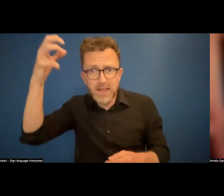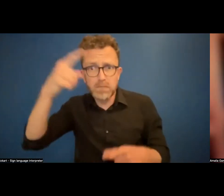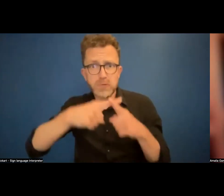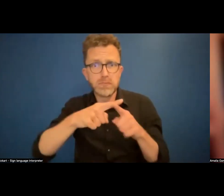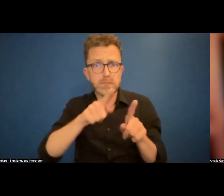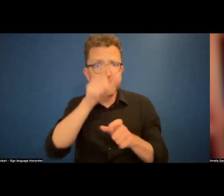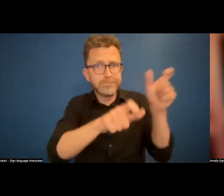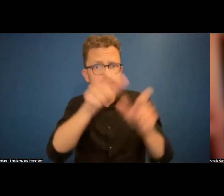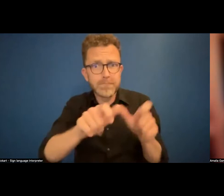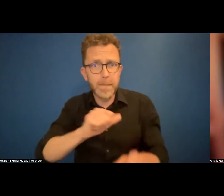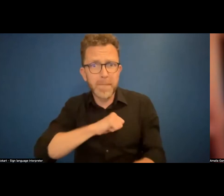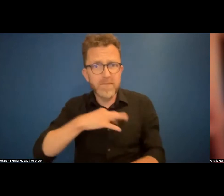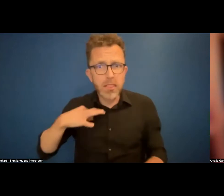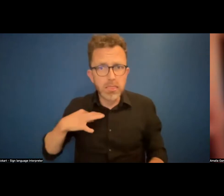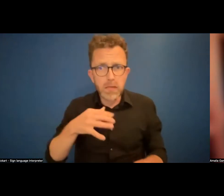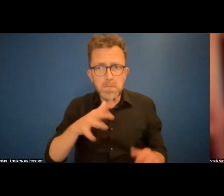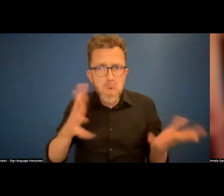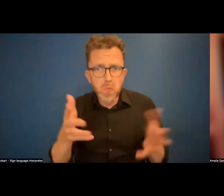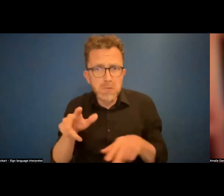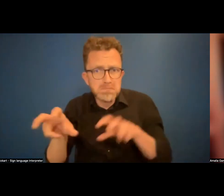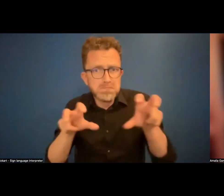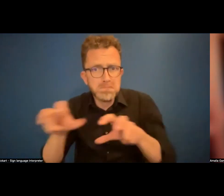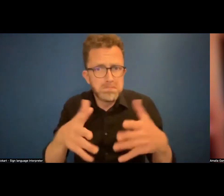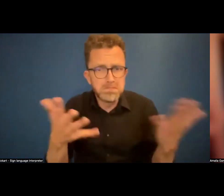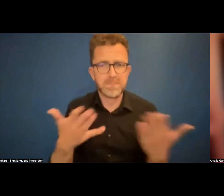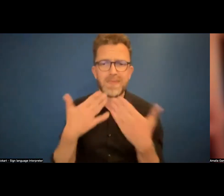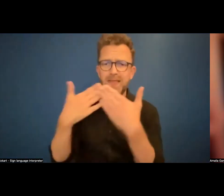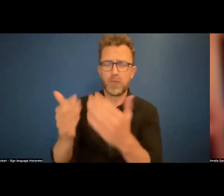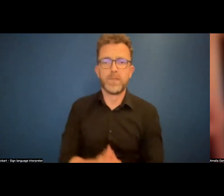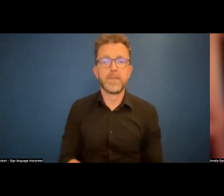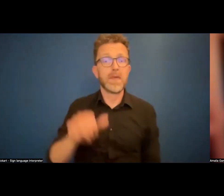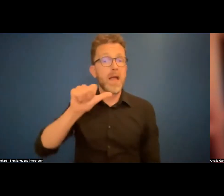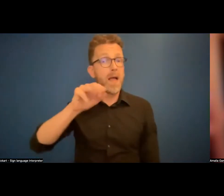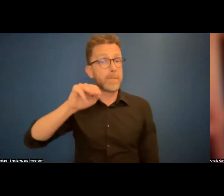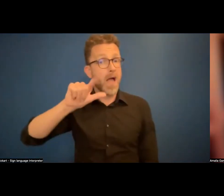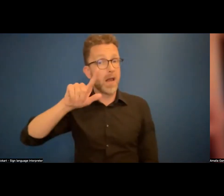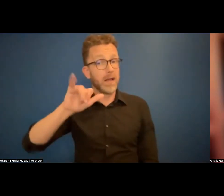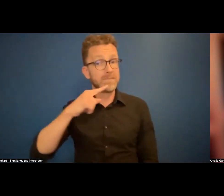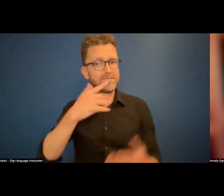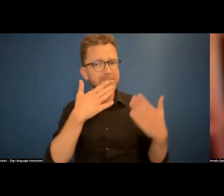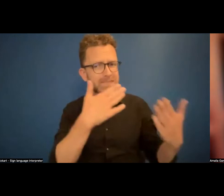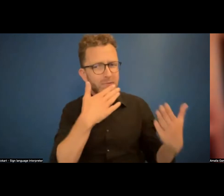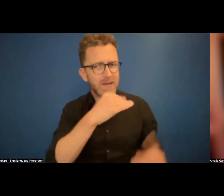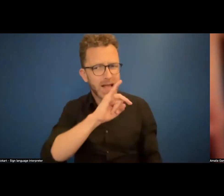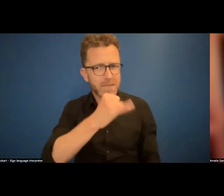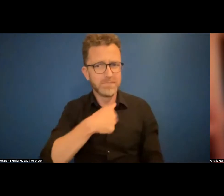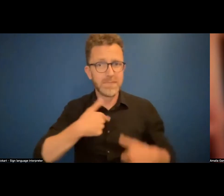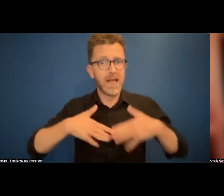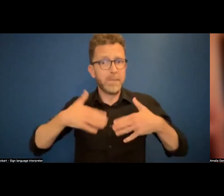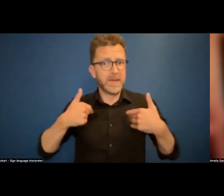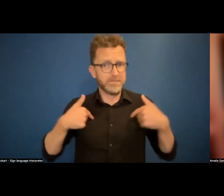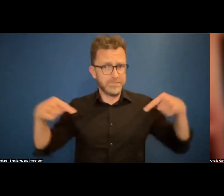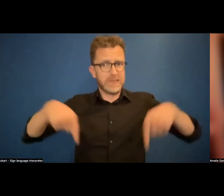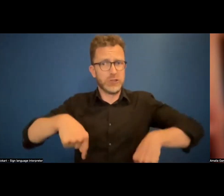If only we could have prevented and avoided having millions of persons around the world living in isolation against